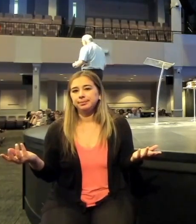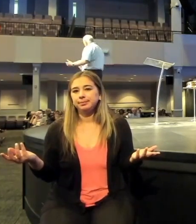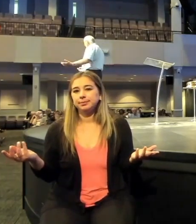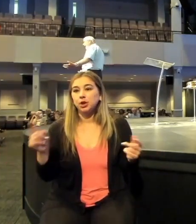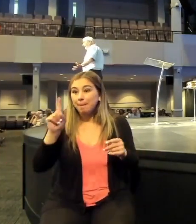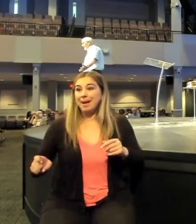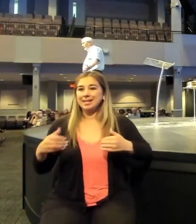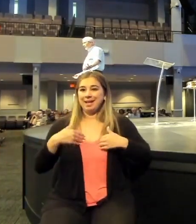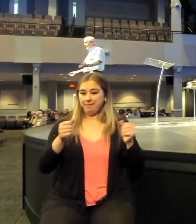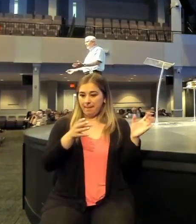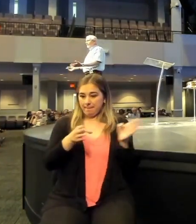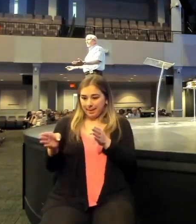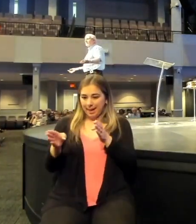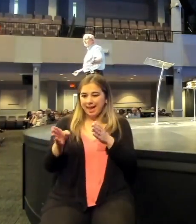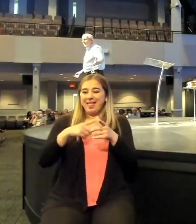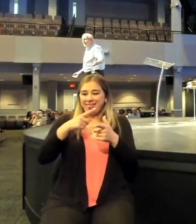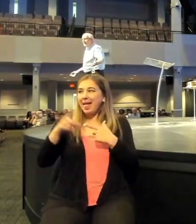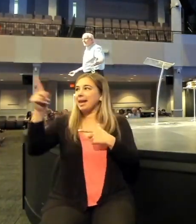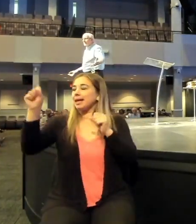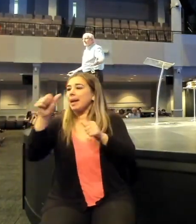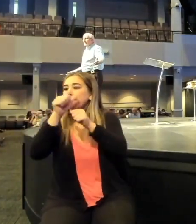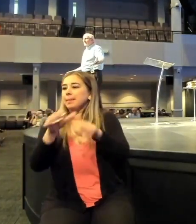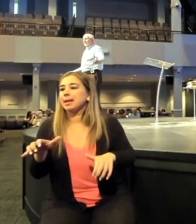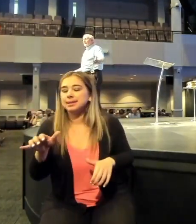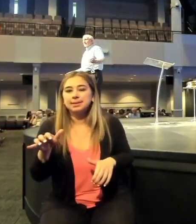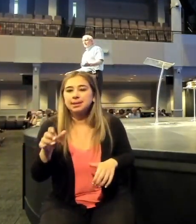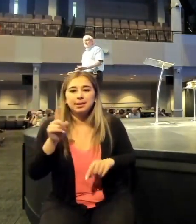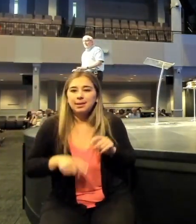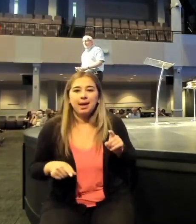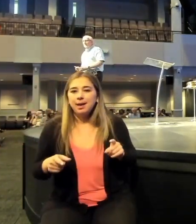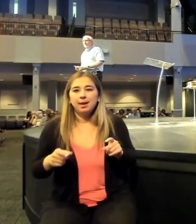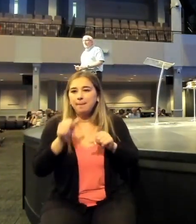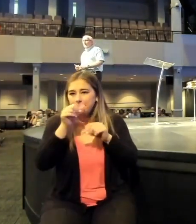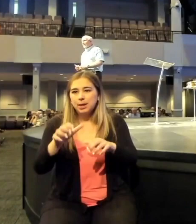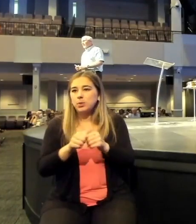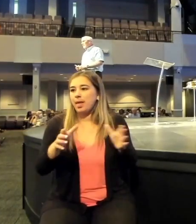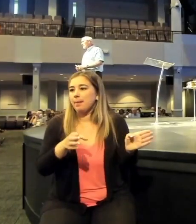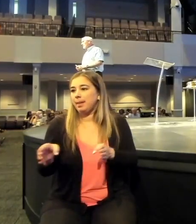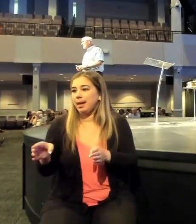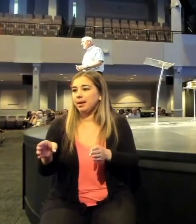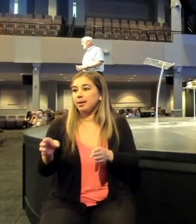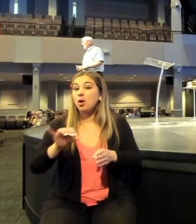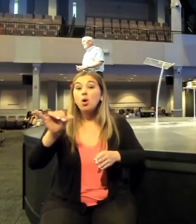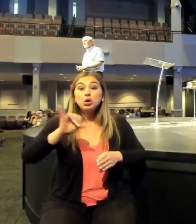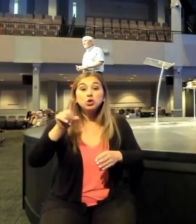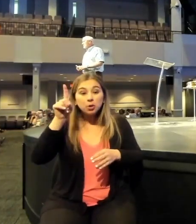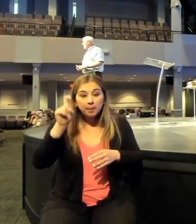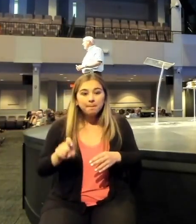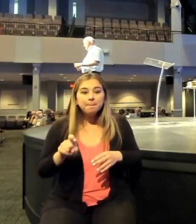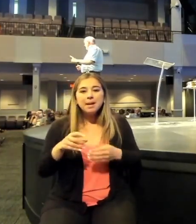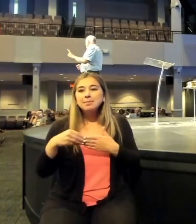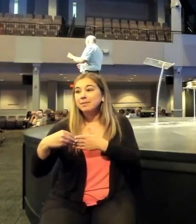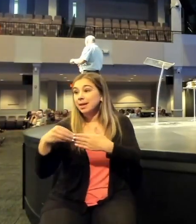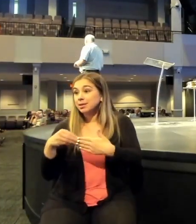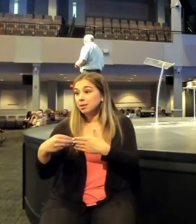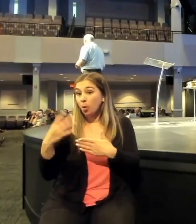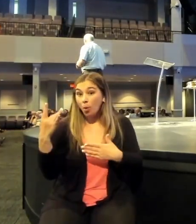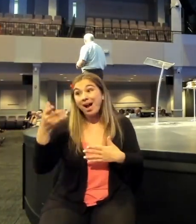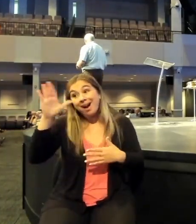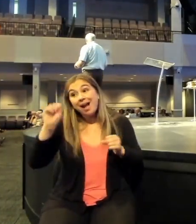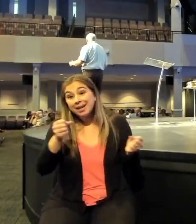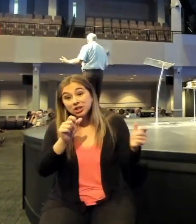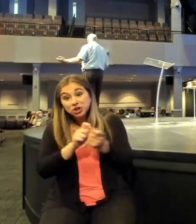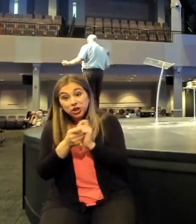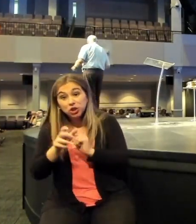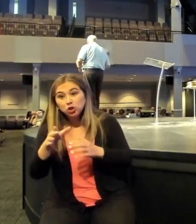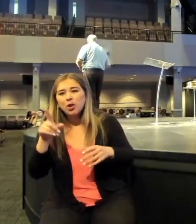You got to have a plan before God can bless it, right? Now, I'll give you something else about God. You also need to keep it loose because God can change it too, okay?